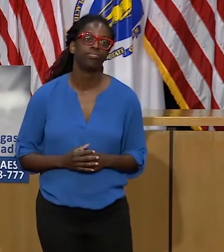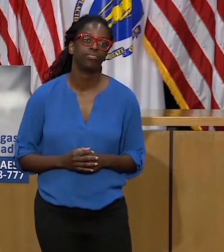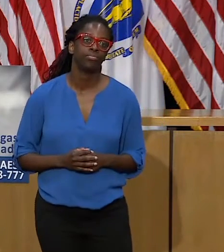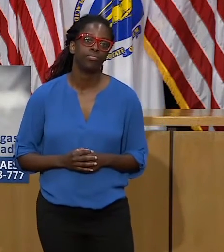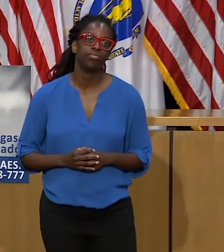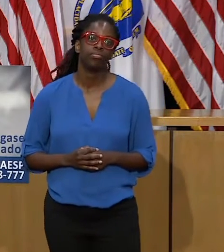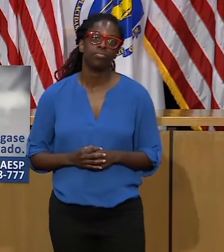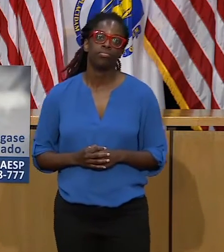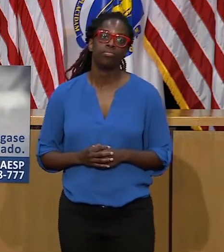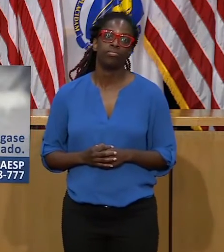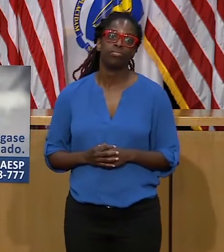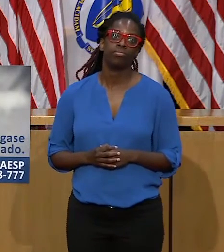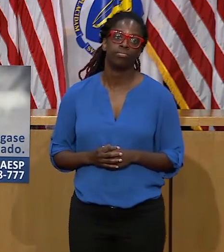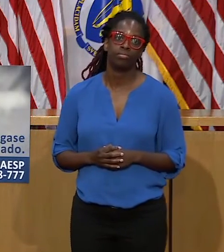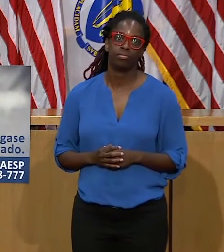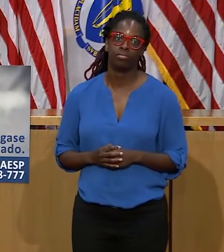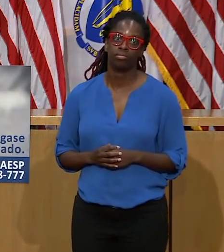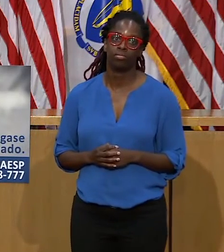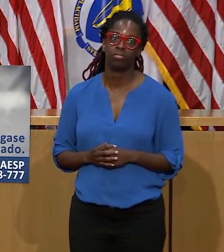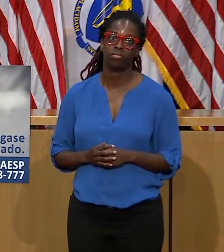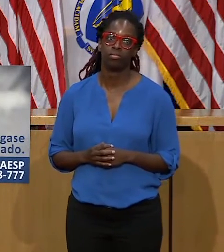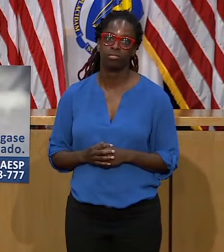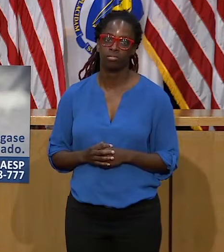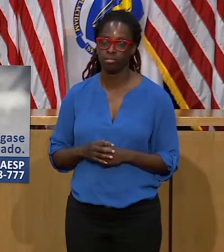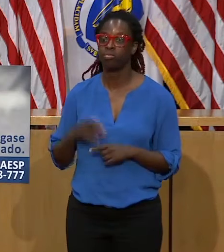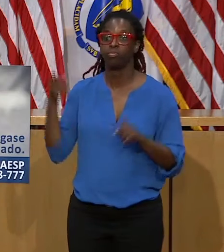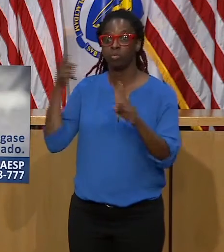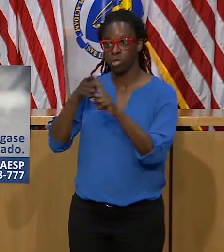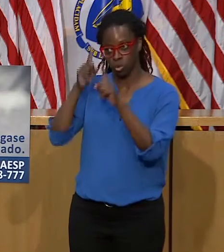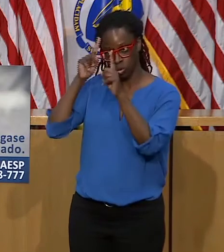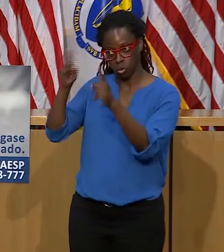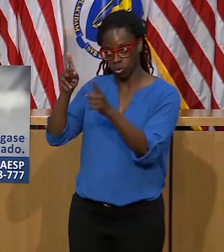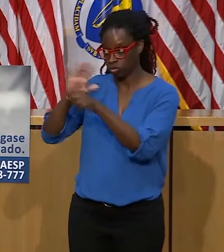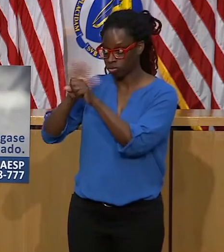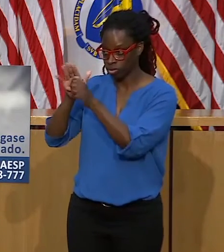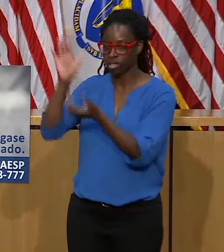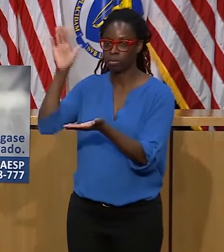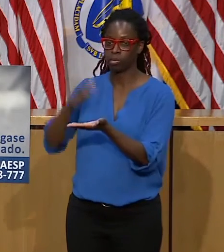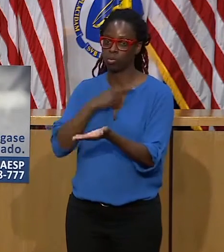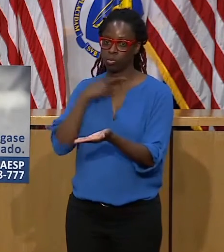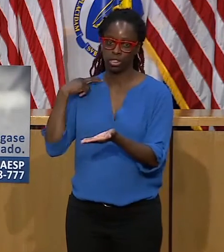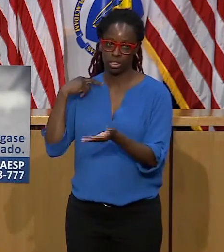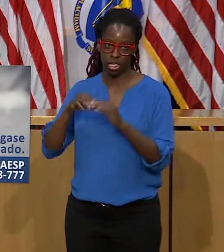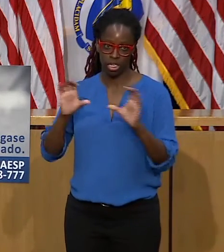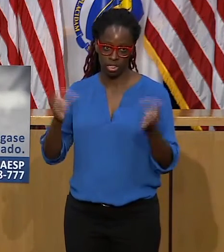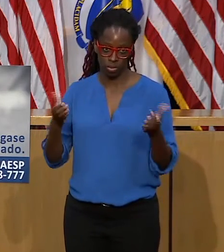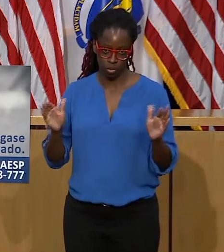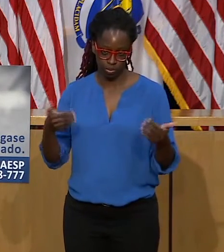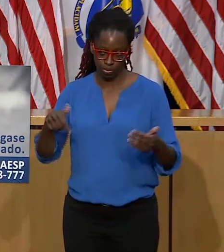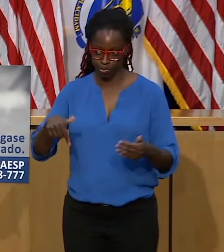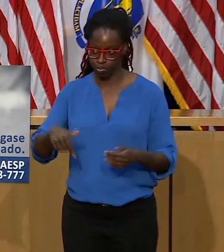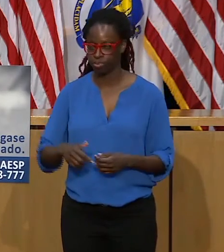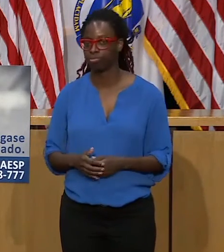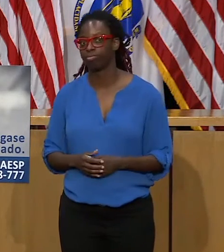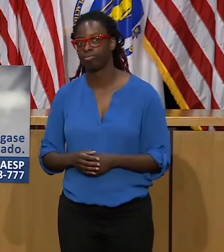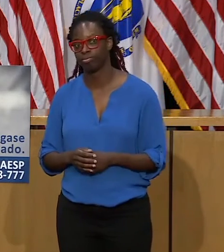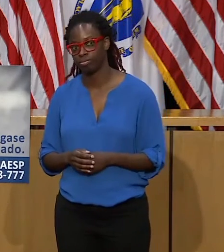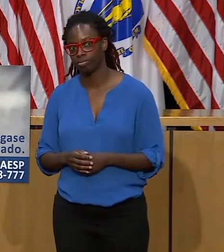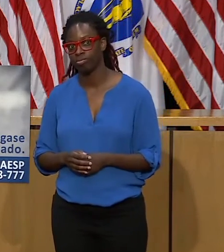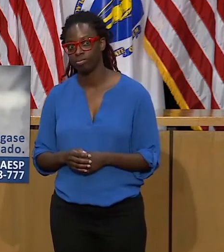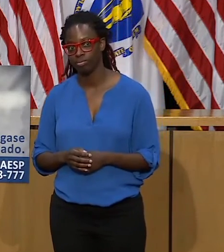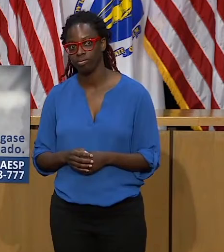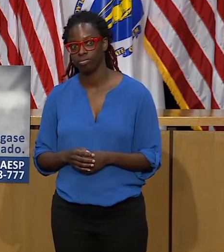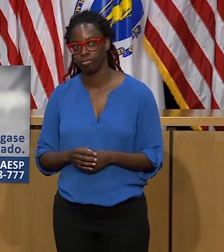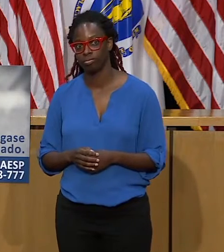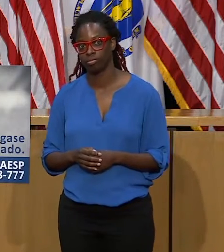families. We are quite pleased with the recommendations and are happy to endorse these guidelines. We are